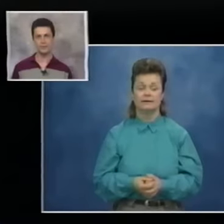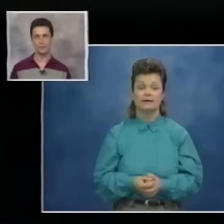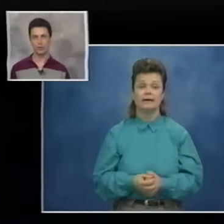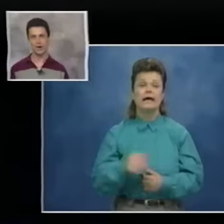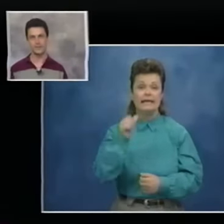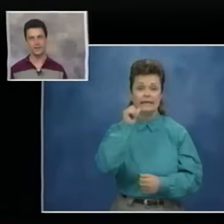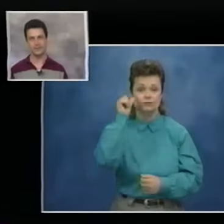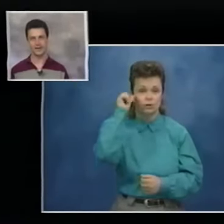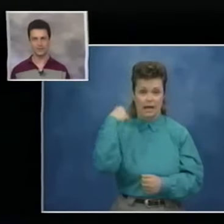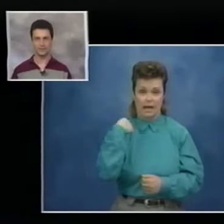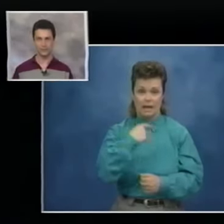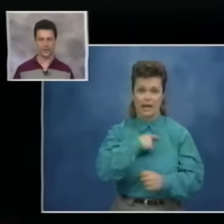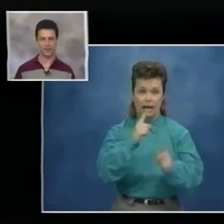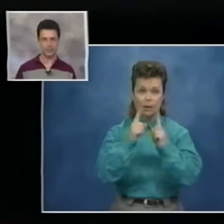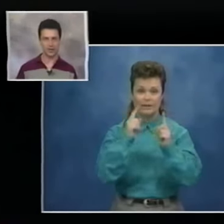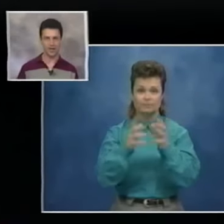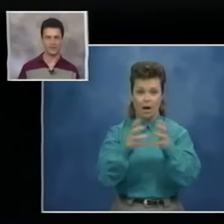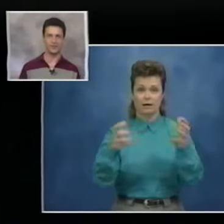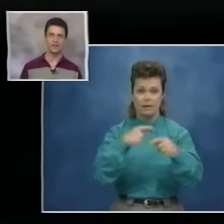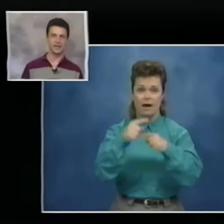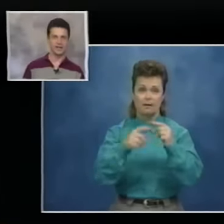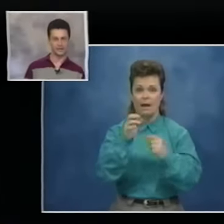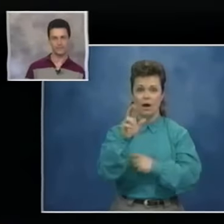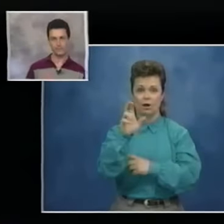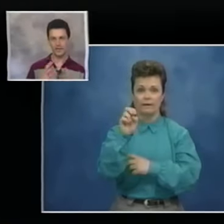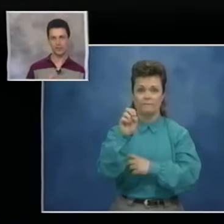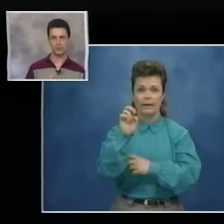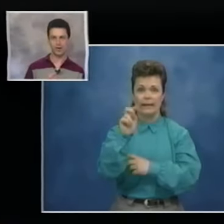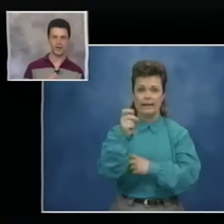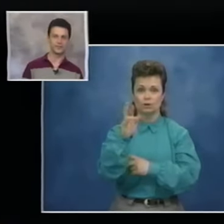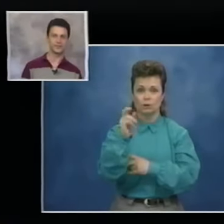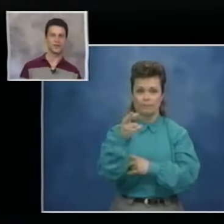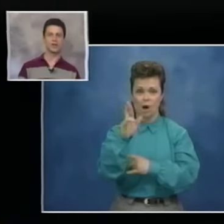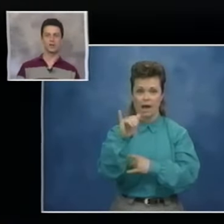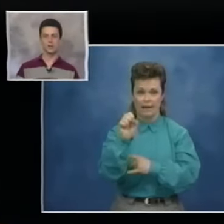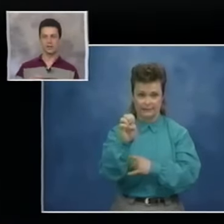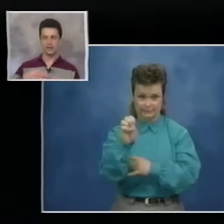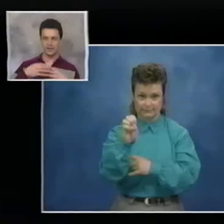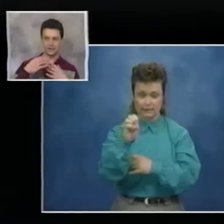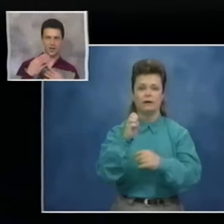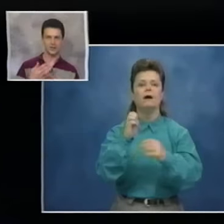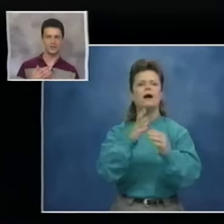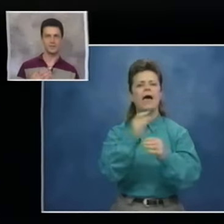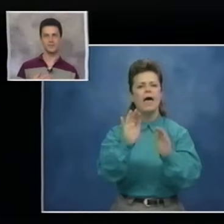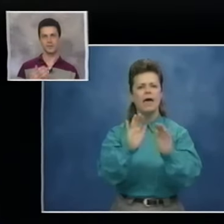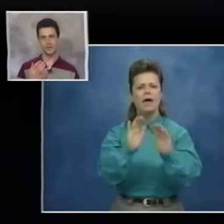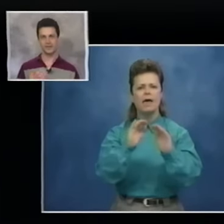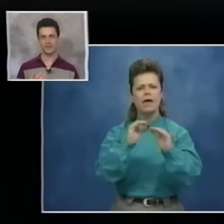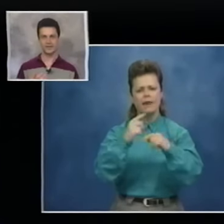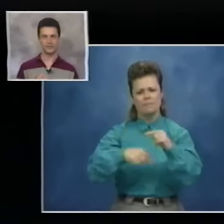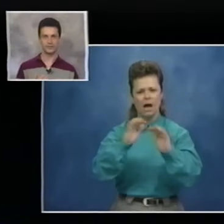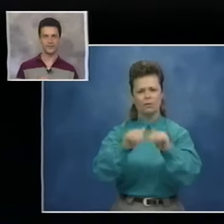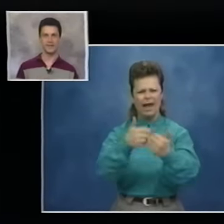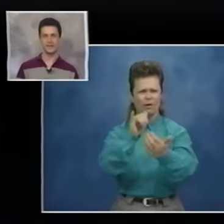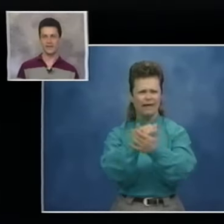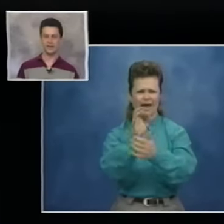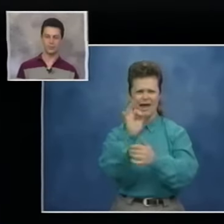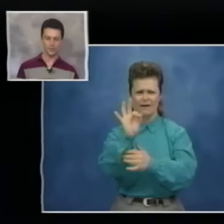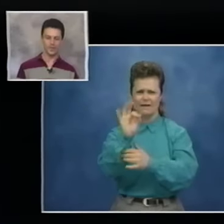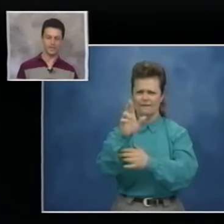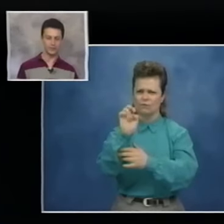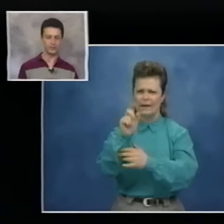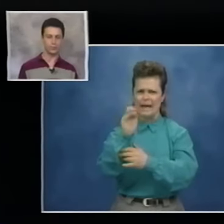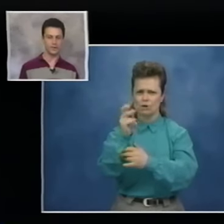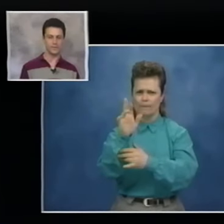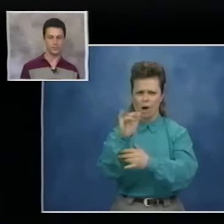Yesterday we spoke quite a bit about free enterprise and how free enterprise is a concept in American history that